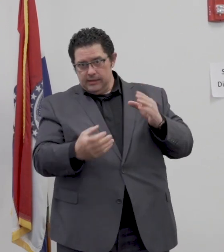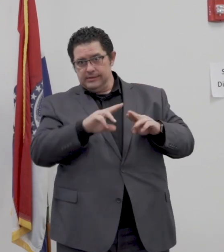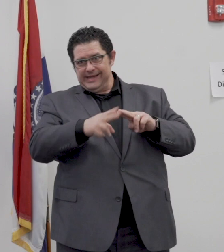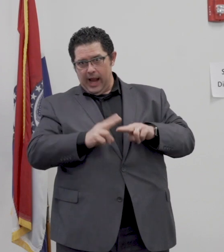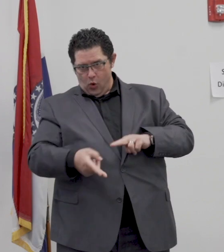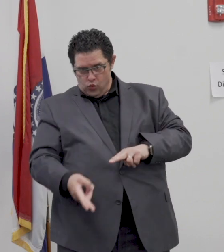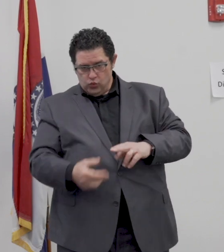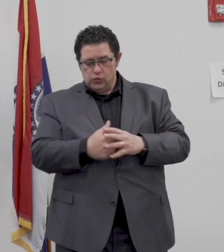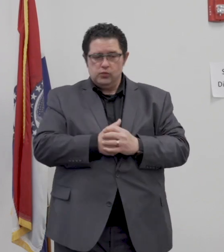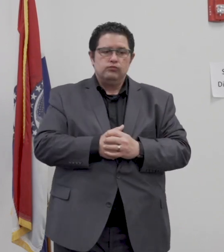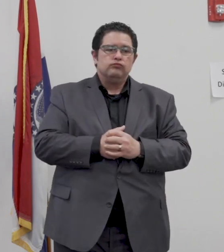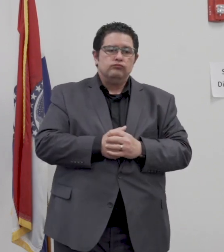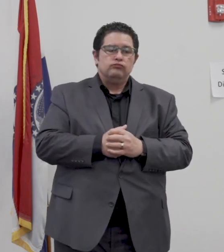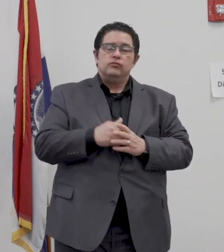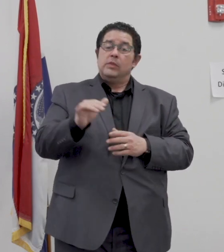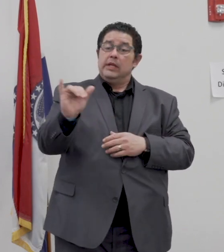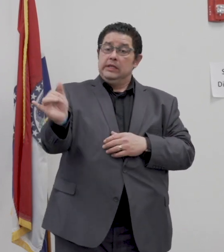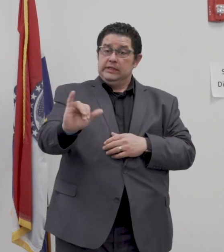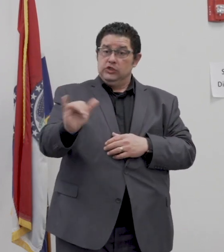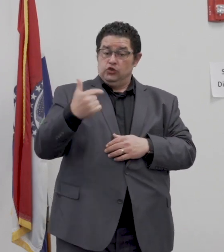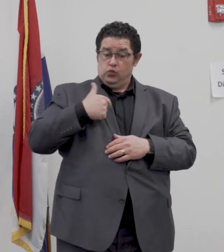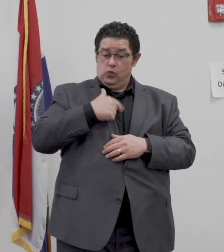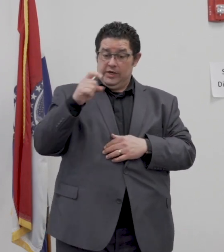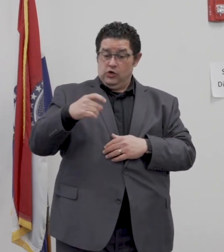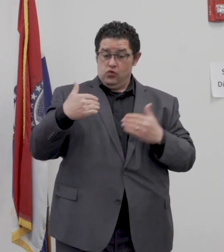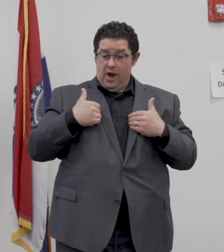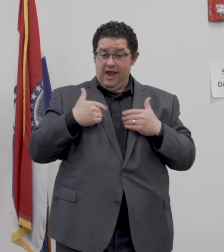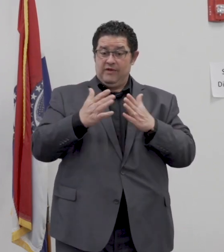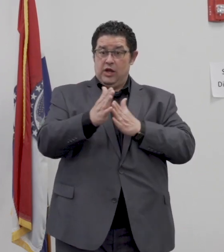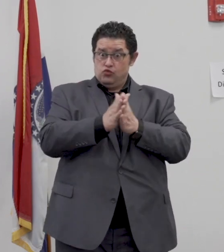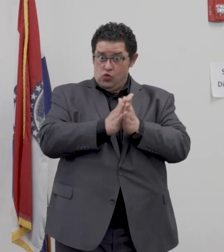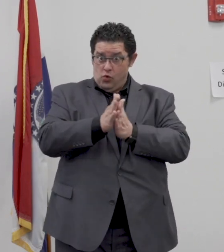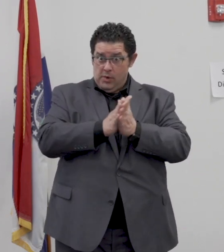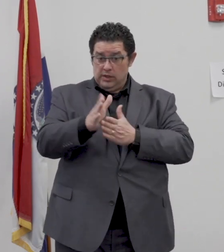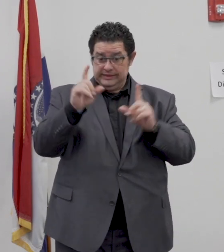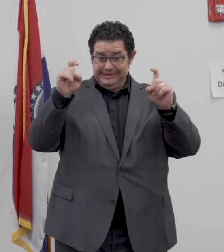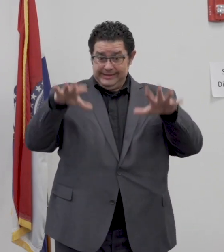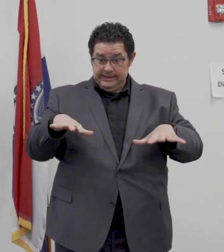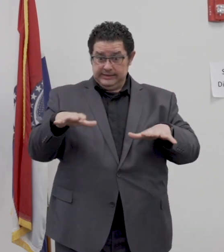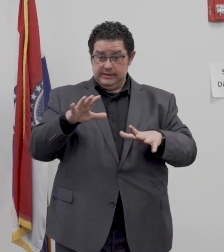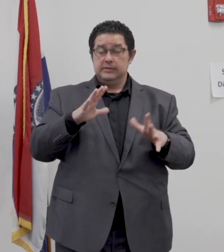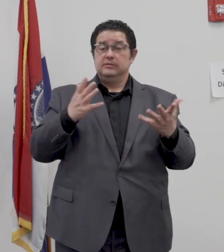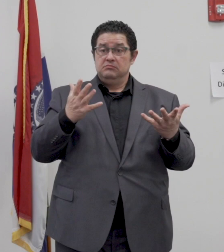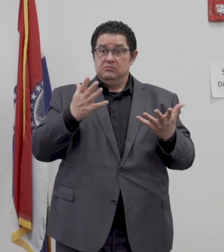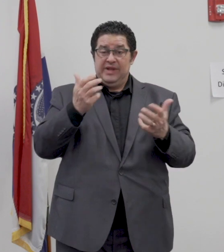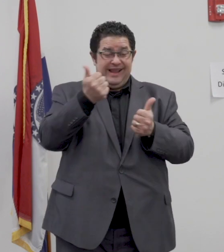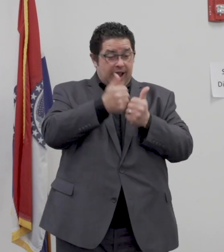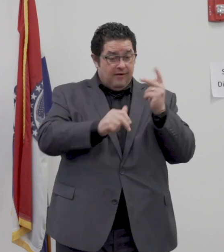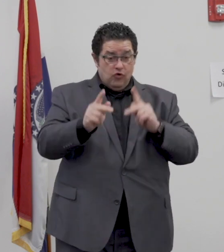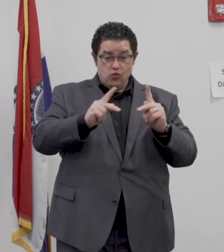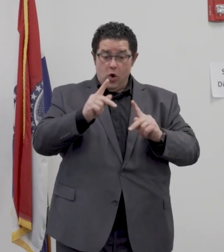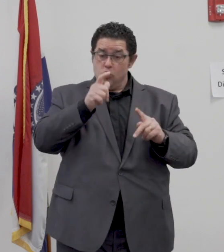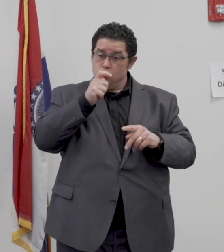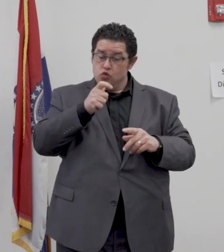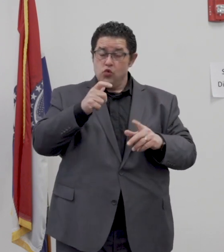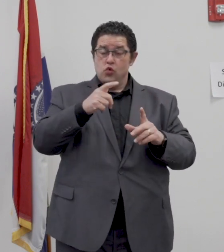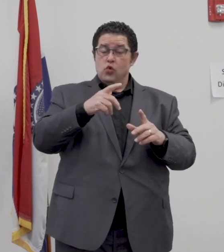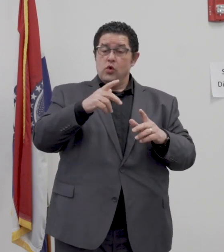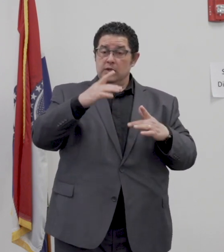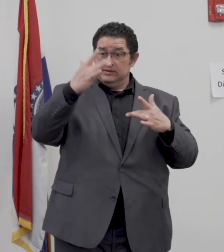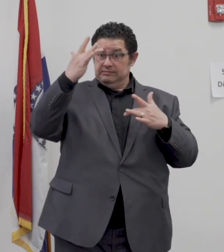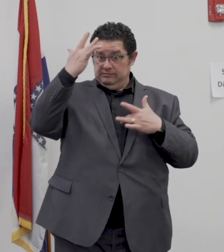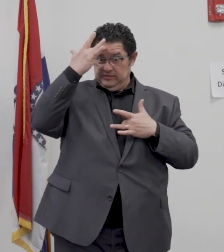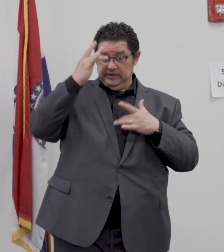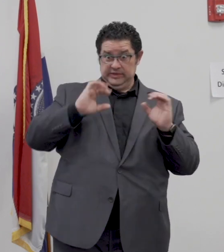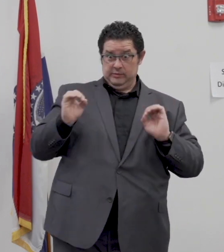In addition, we need to have a robust testing environment. We need to be able to test everyone who's asymptomatic, and in